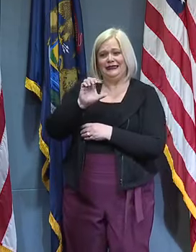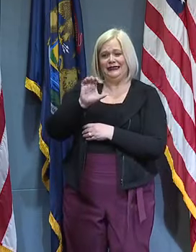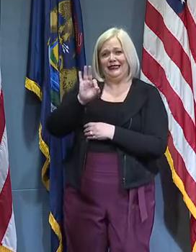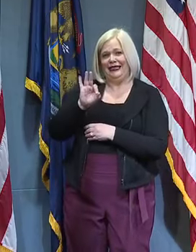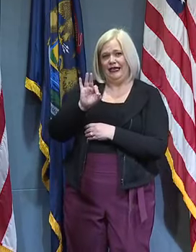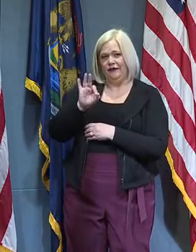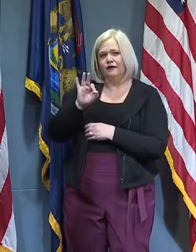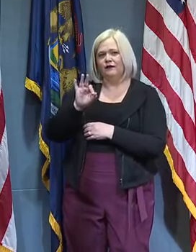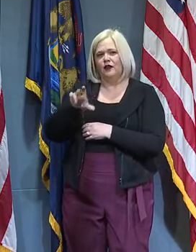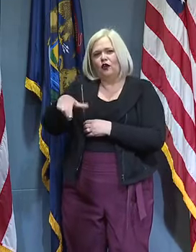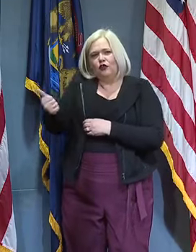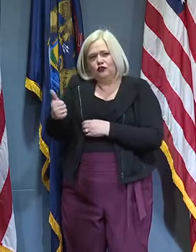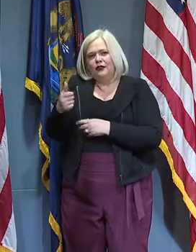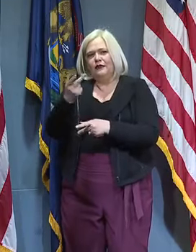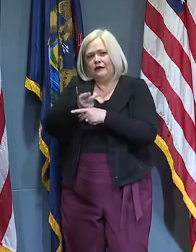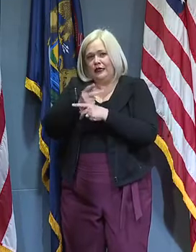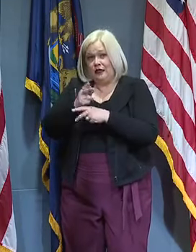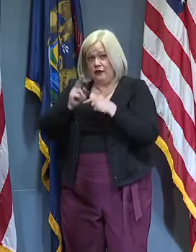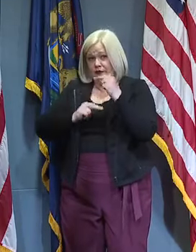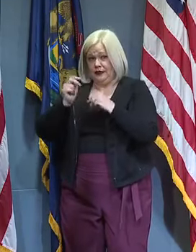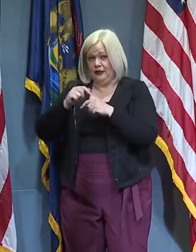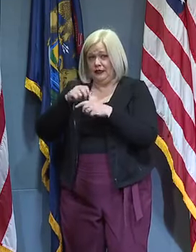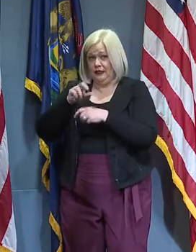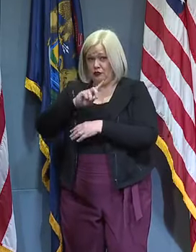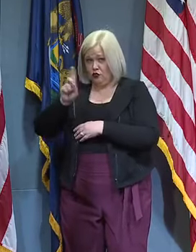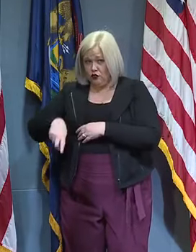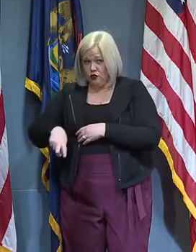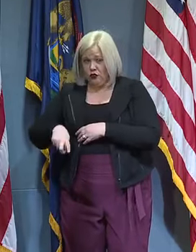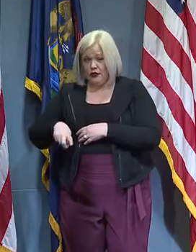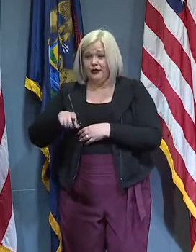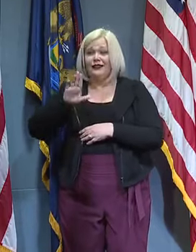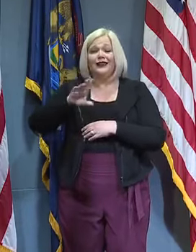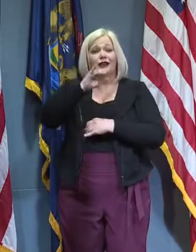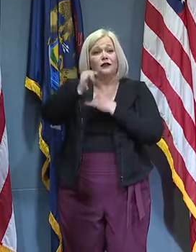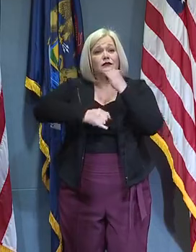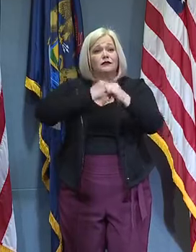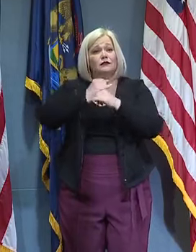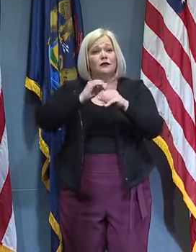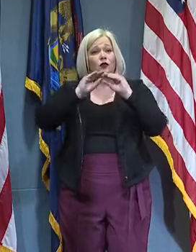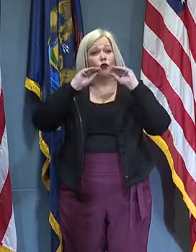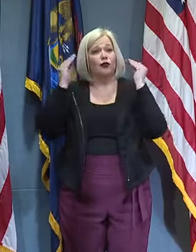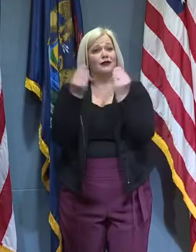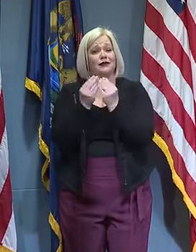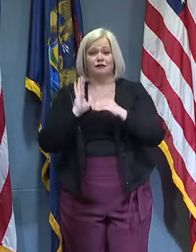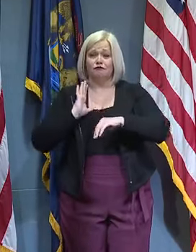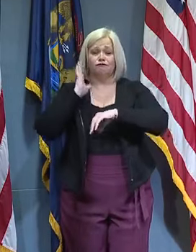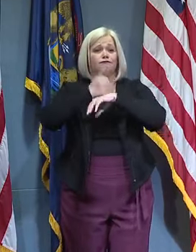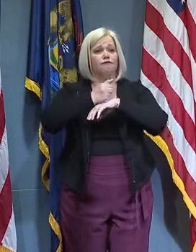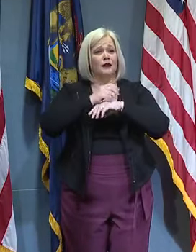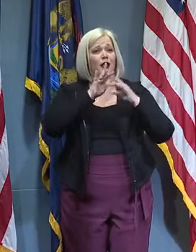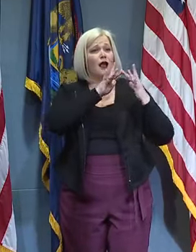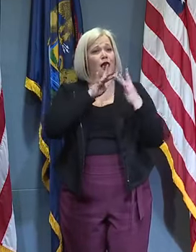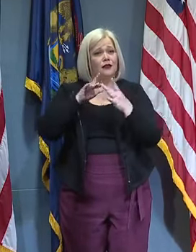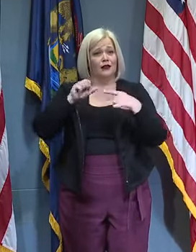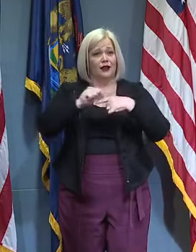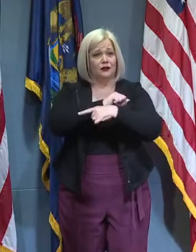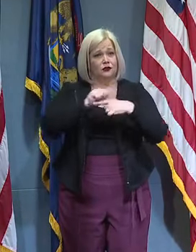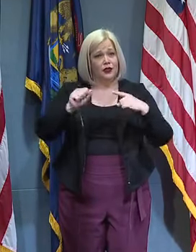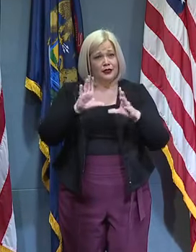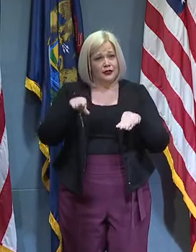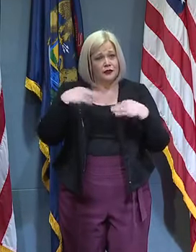Care Facility in Detroit, and their international organization that has put together online trainings for